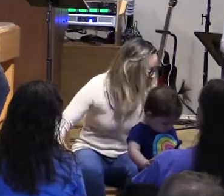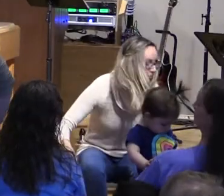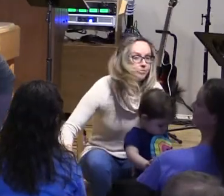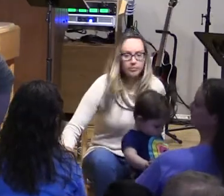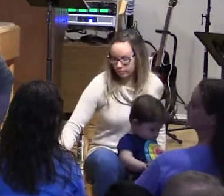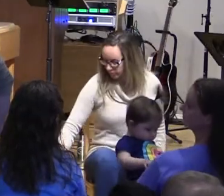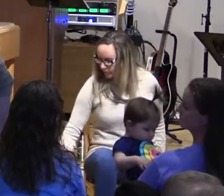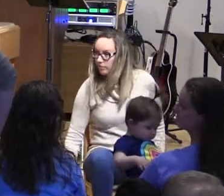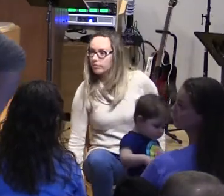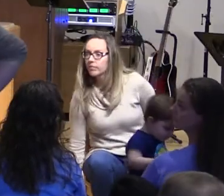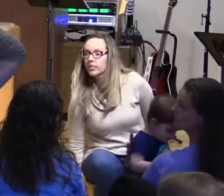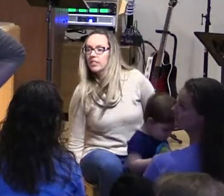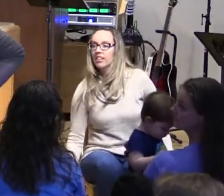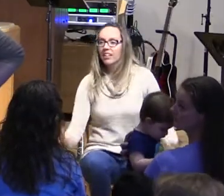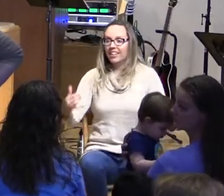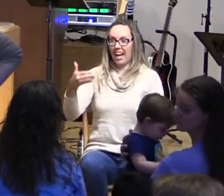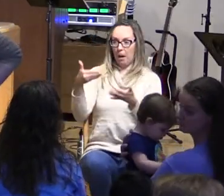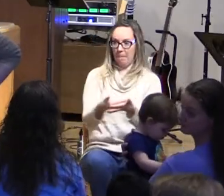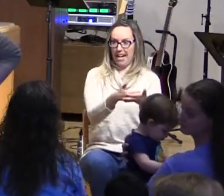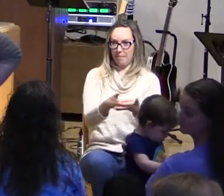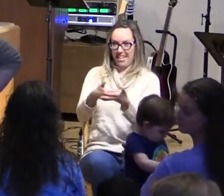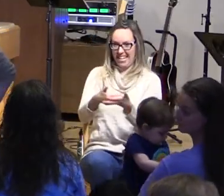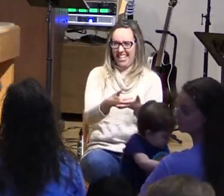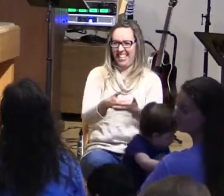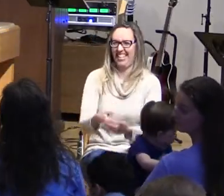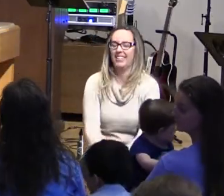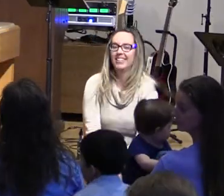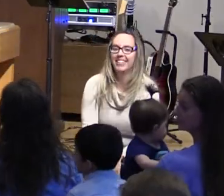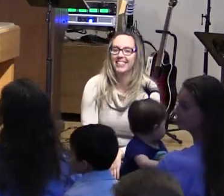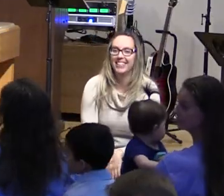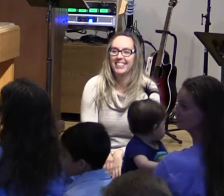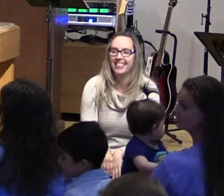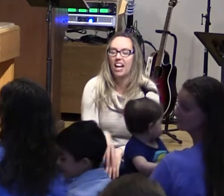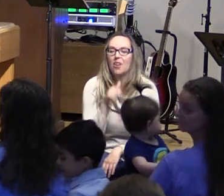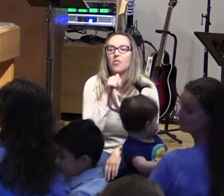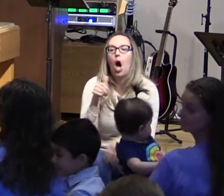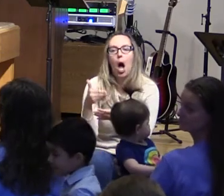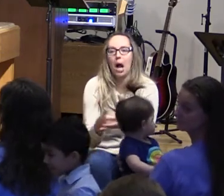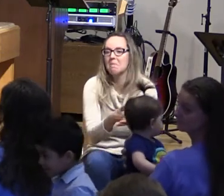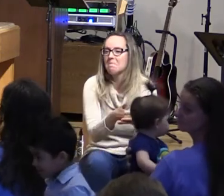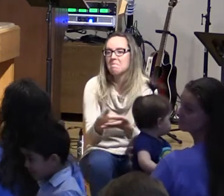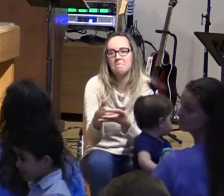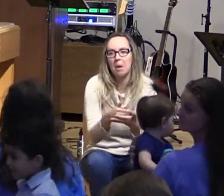Baby Faith, who is not so babyish anymore as she comes running up front.